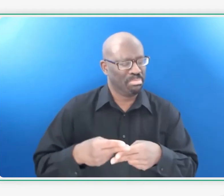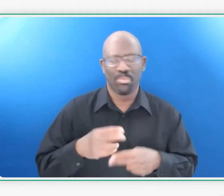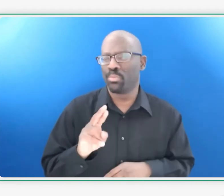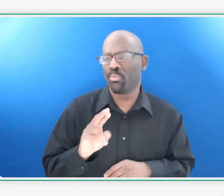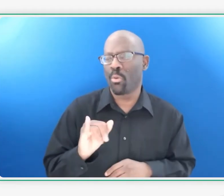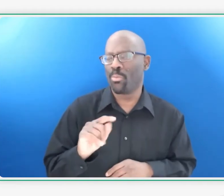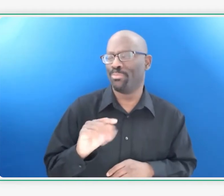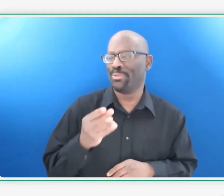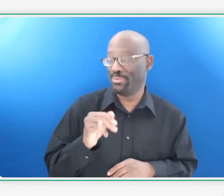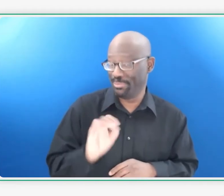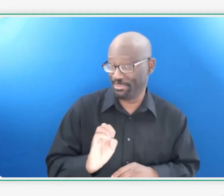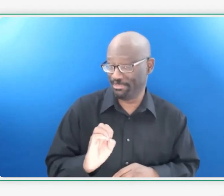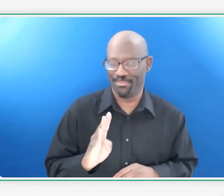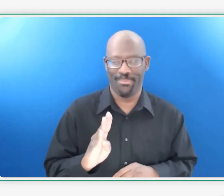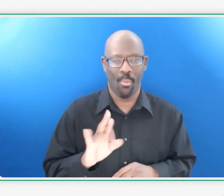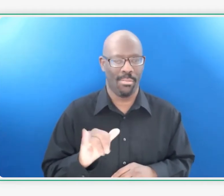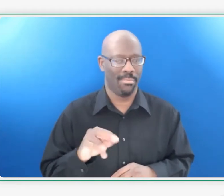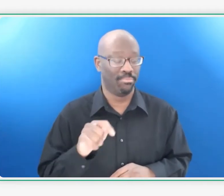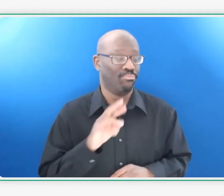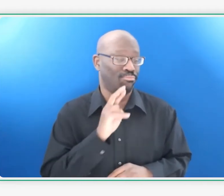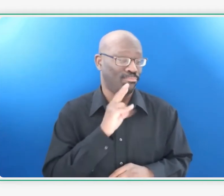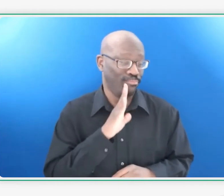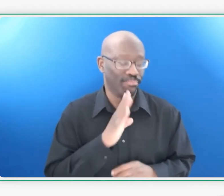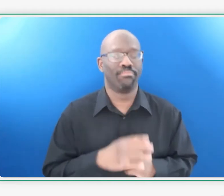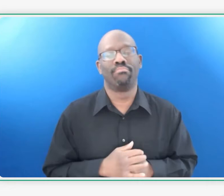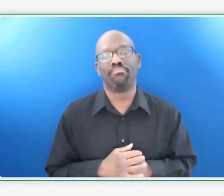So I'll start off by giving a brief introduction of who I am.